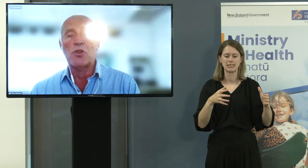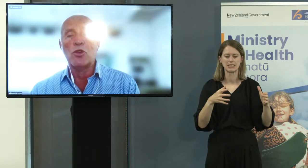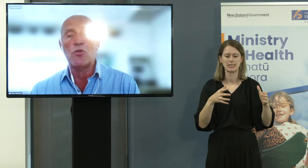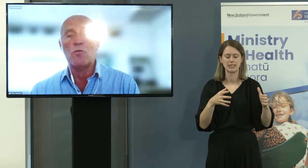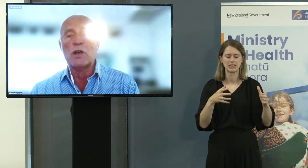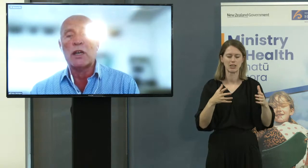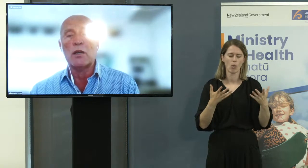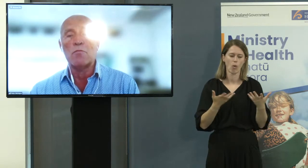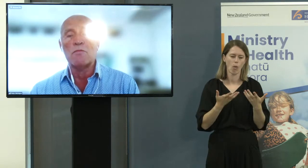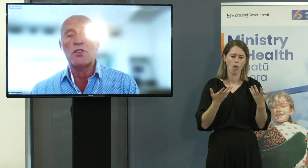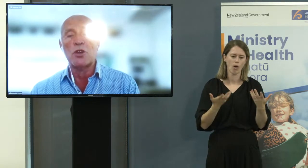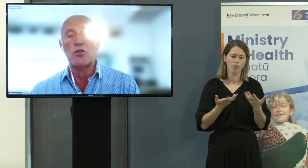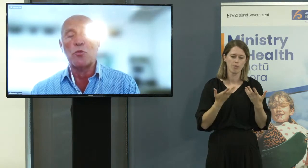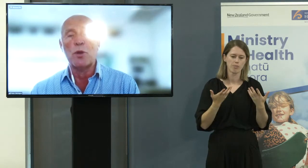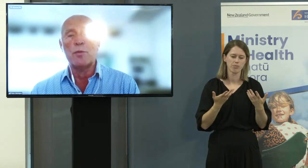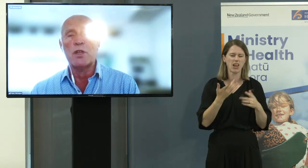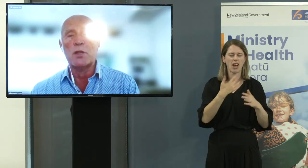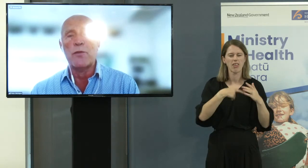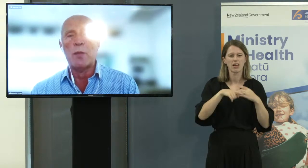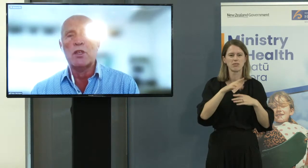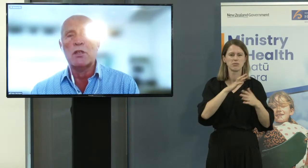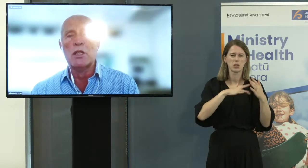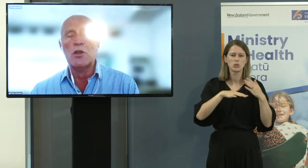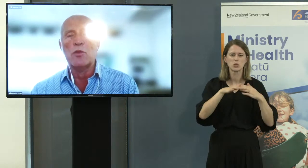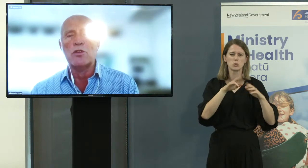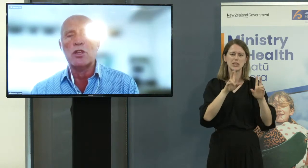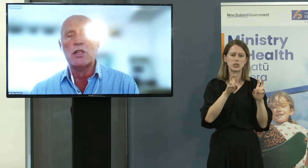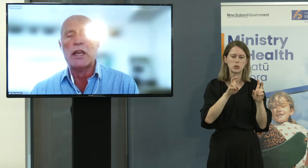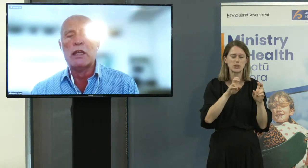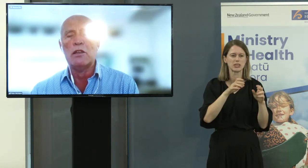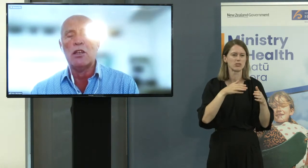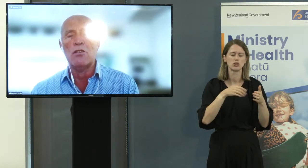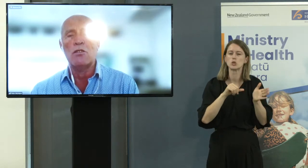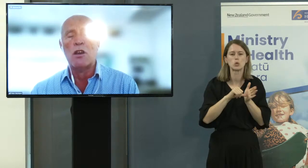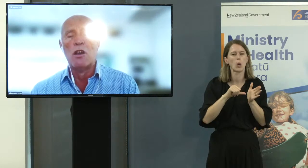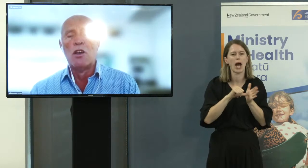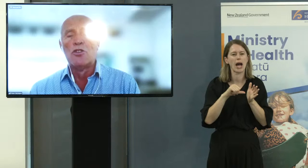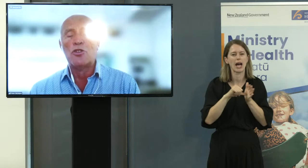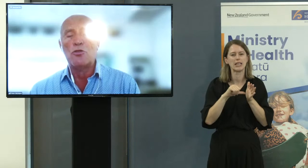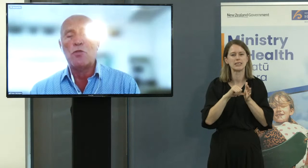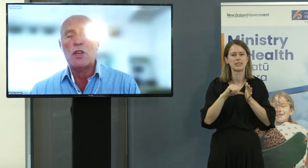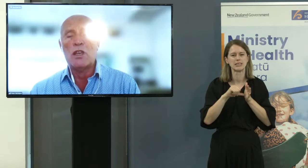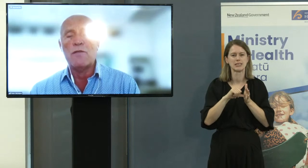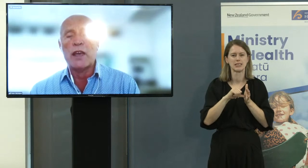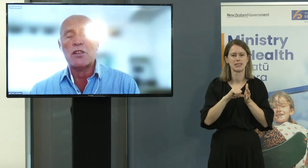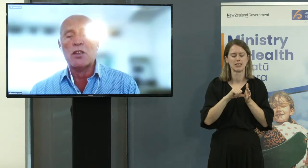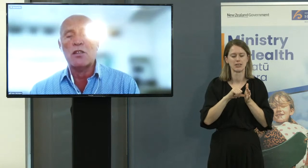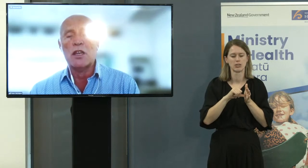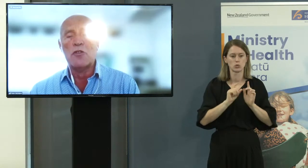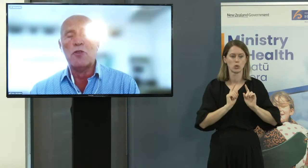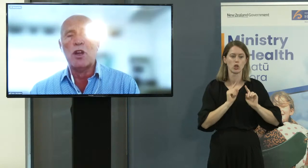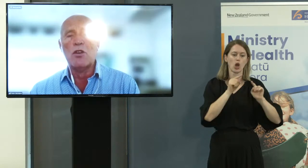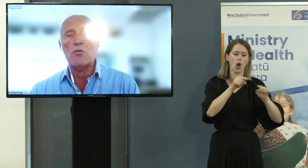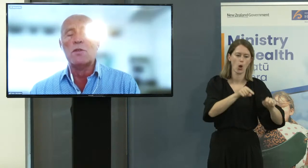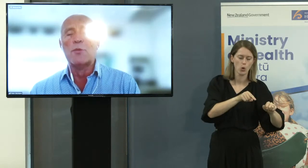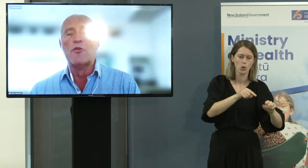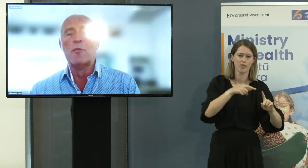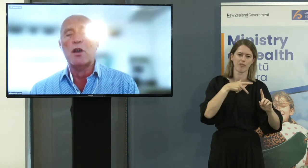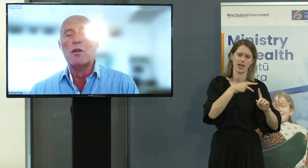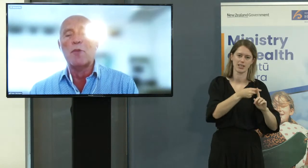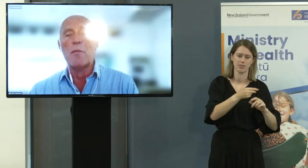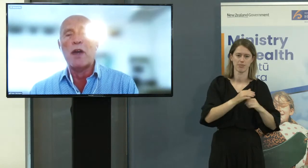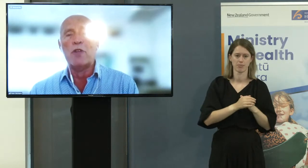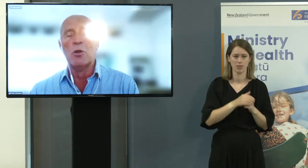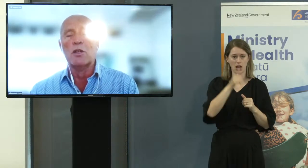other, social problems that the family is dealing with, just getting kids to the vaccine centre. And I know some